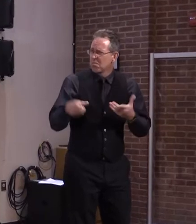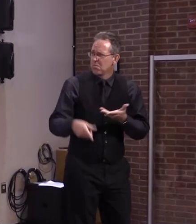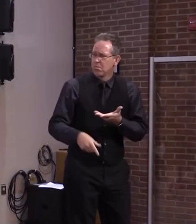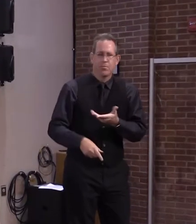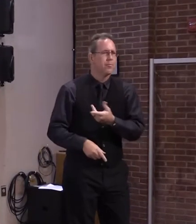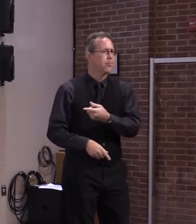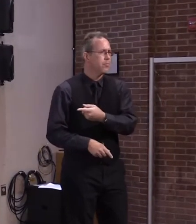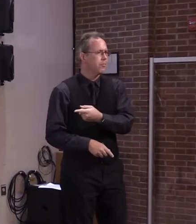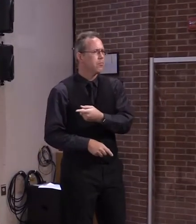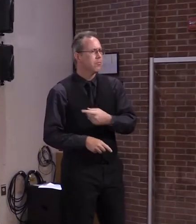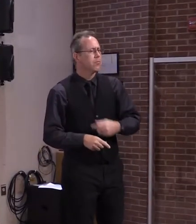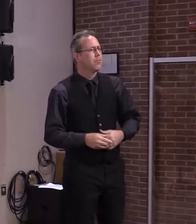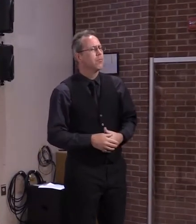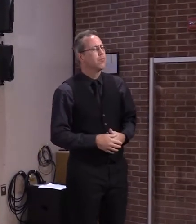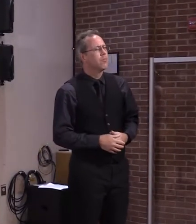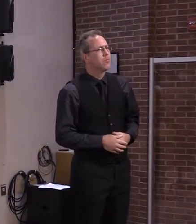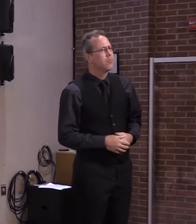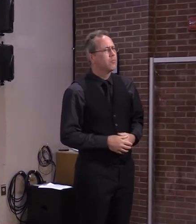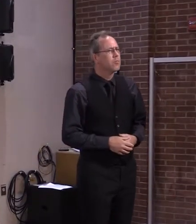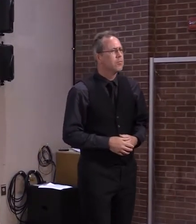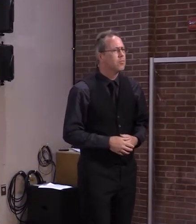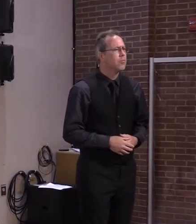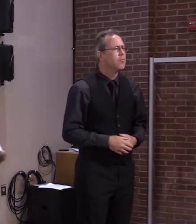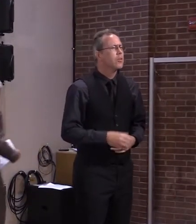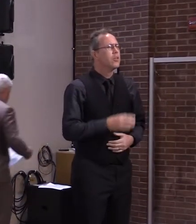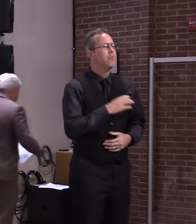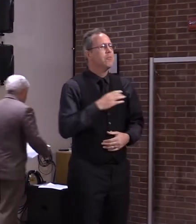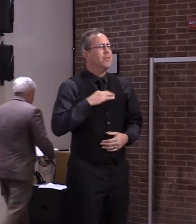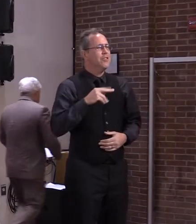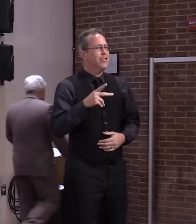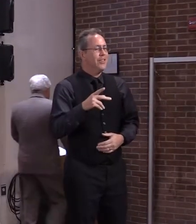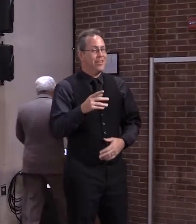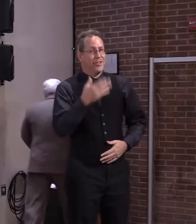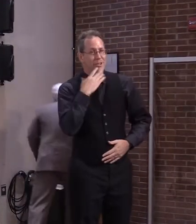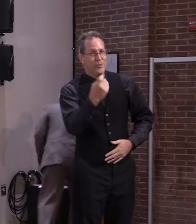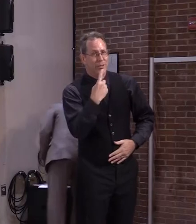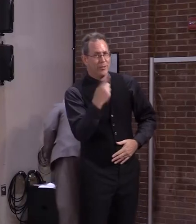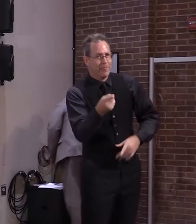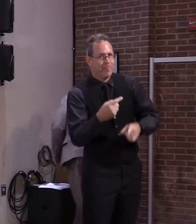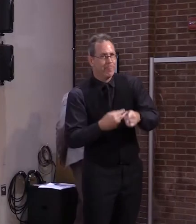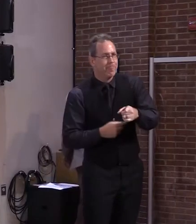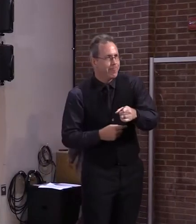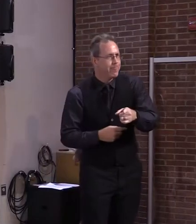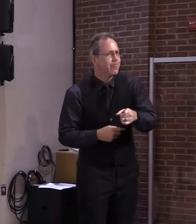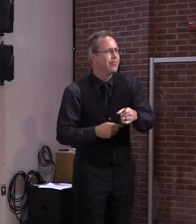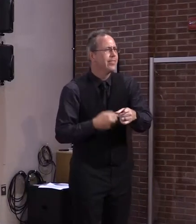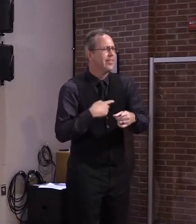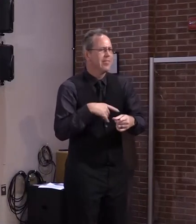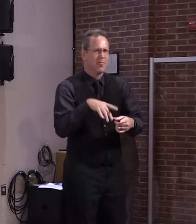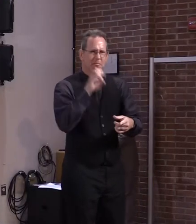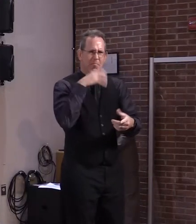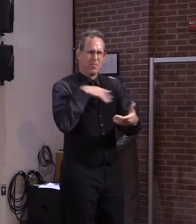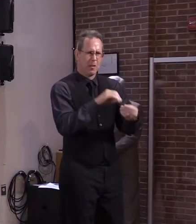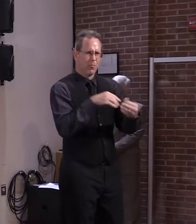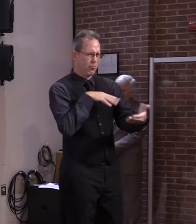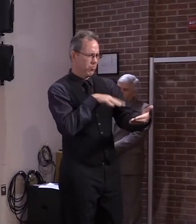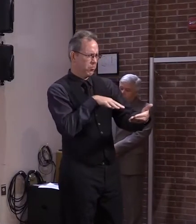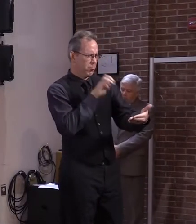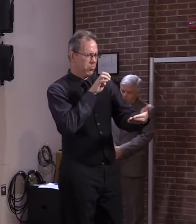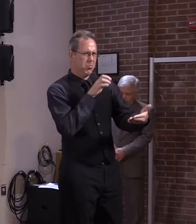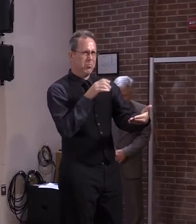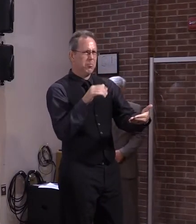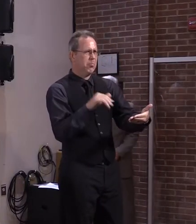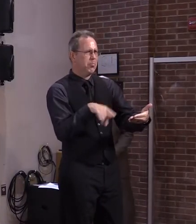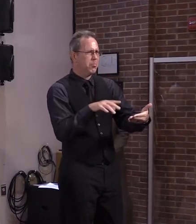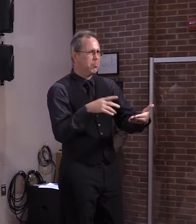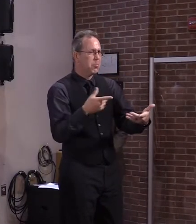Oh, it's a good question. I mean, I thought about the same thing. We've seen holidays that did not seem to impact Vermont, that